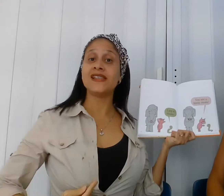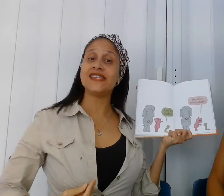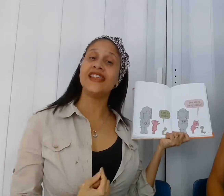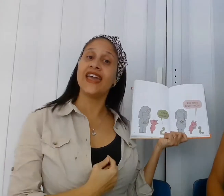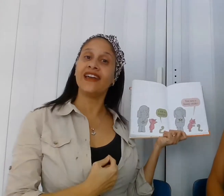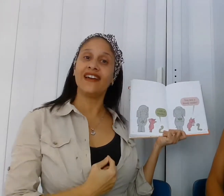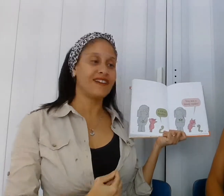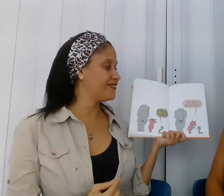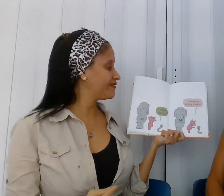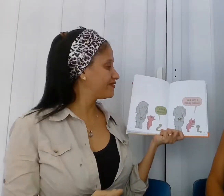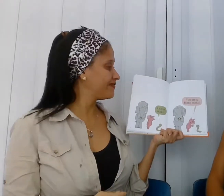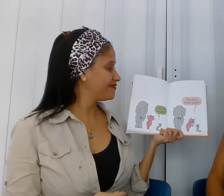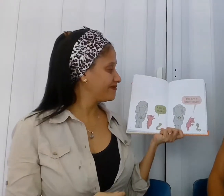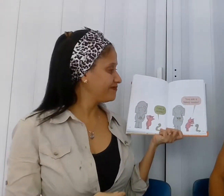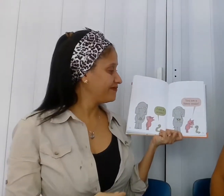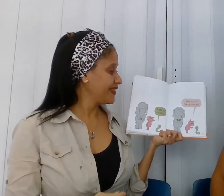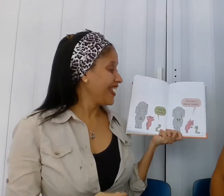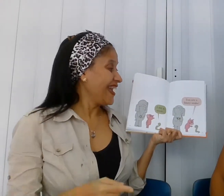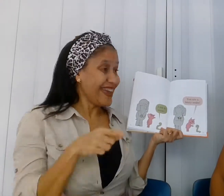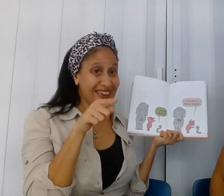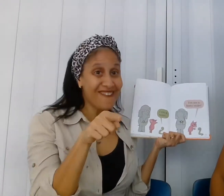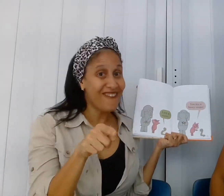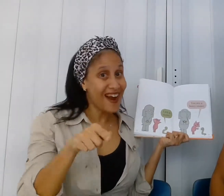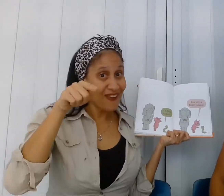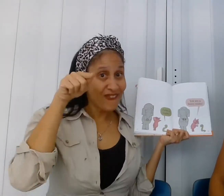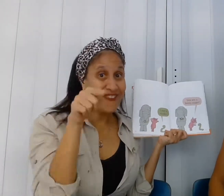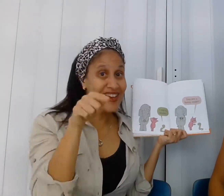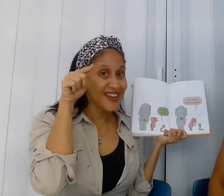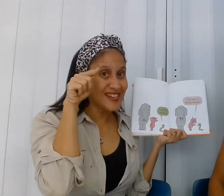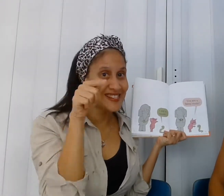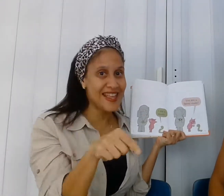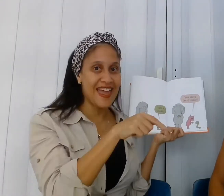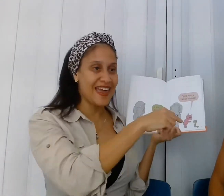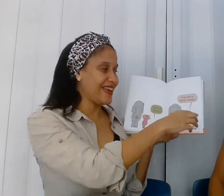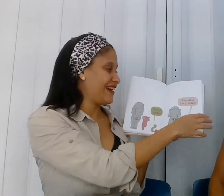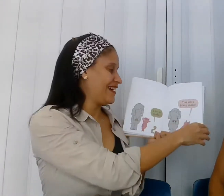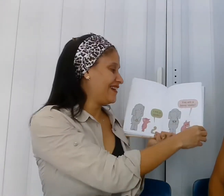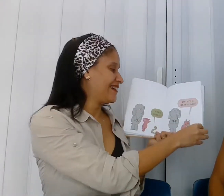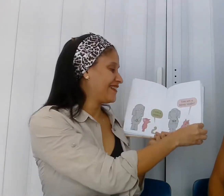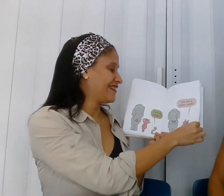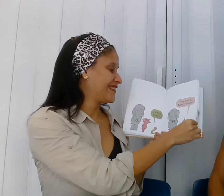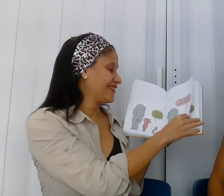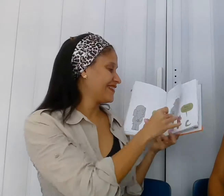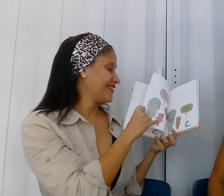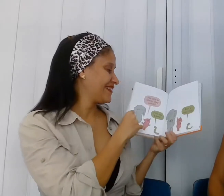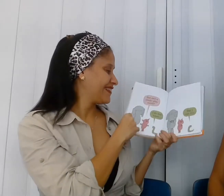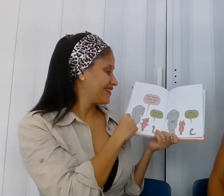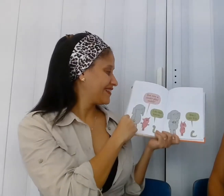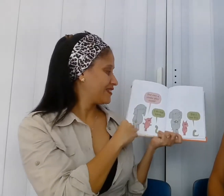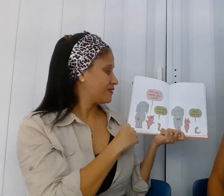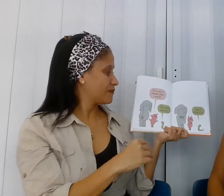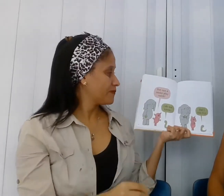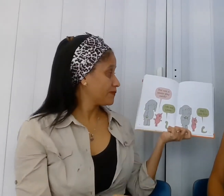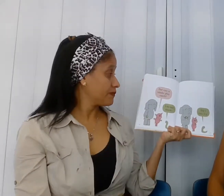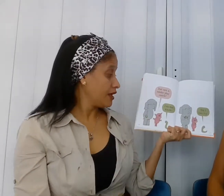I am a snake. You are a funny snake.